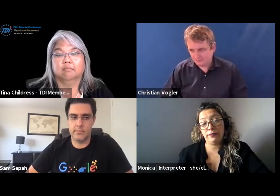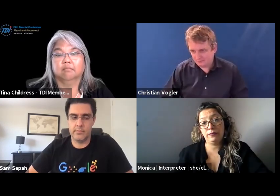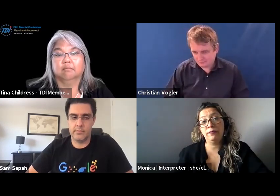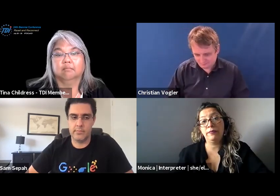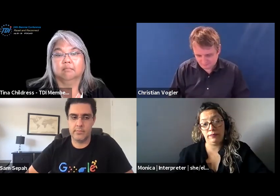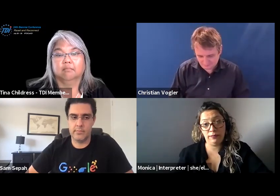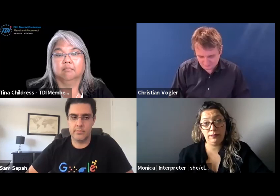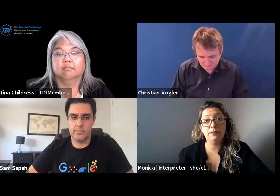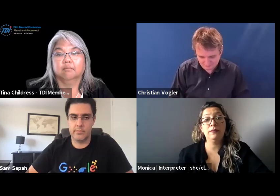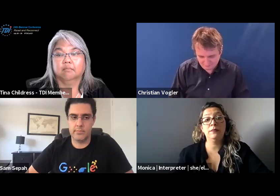Morphic.